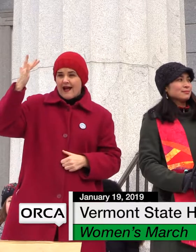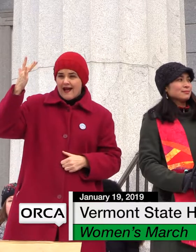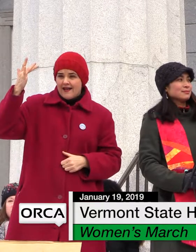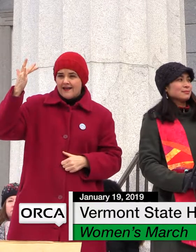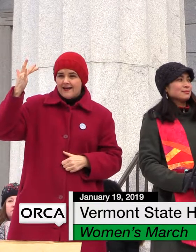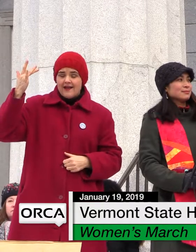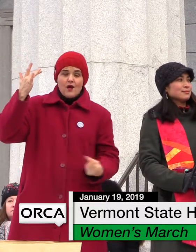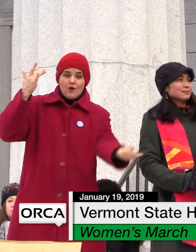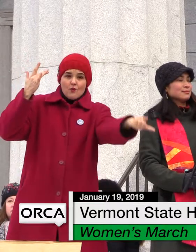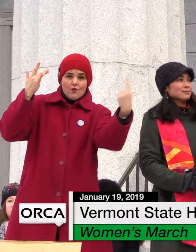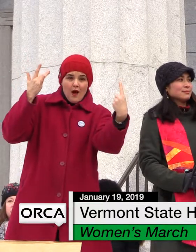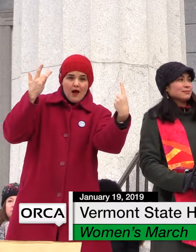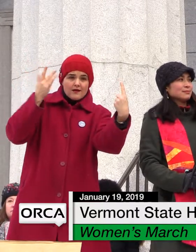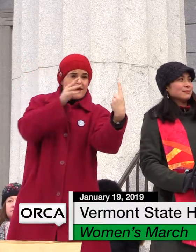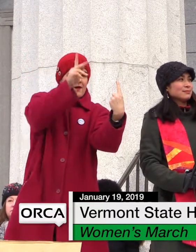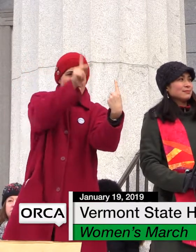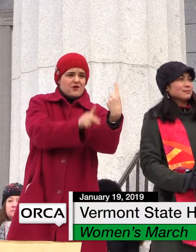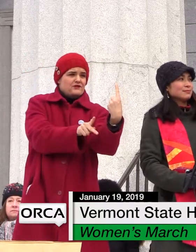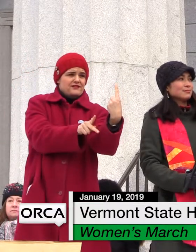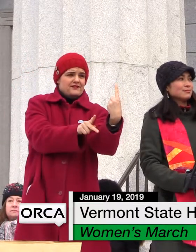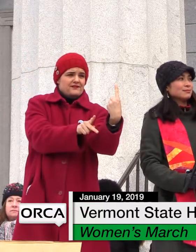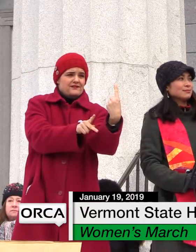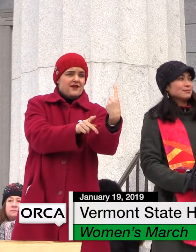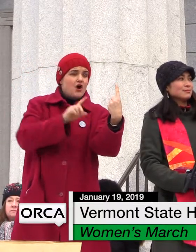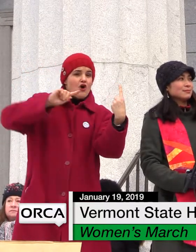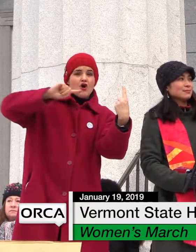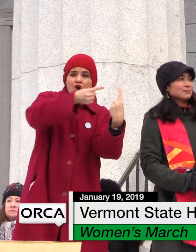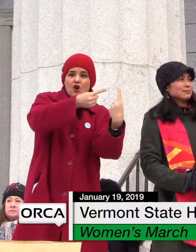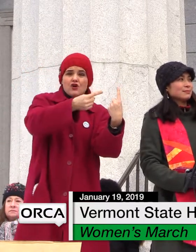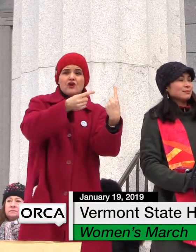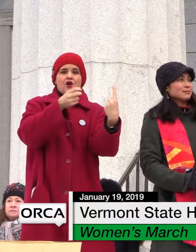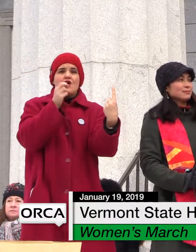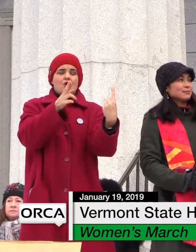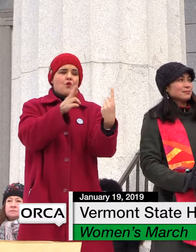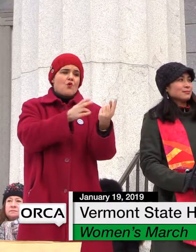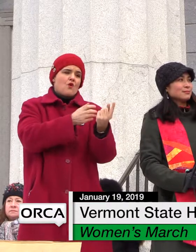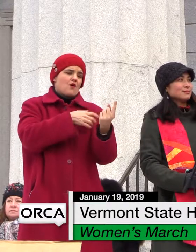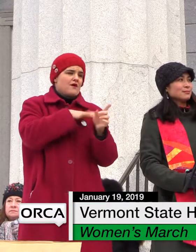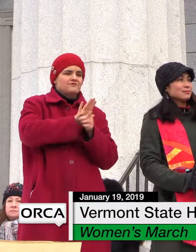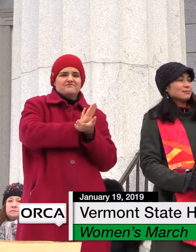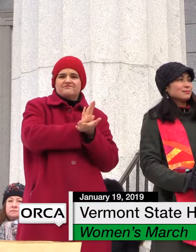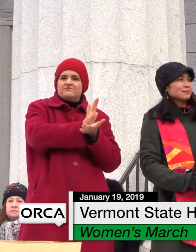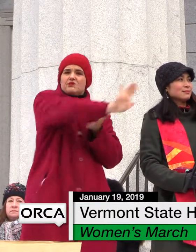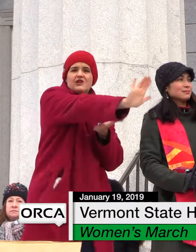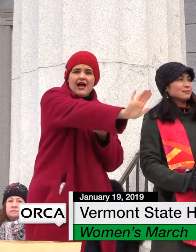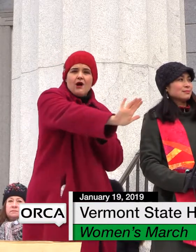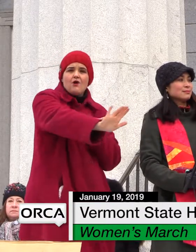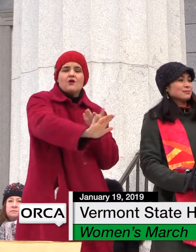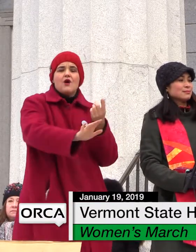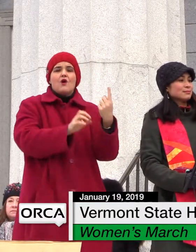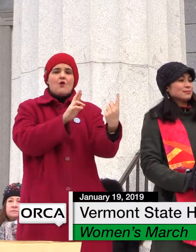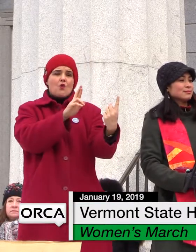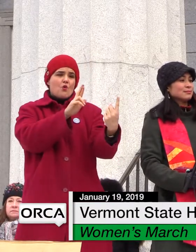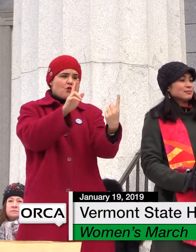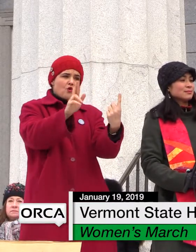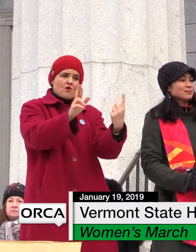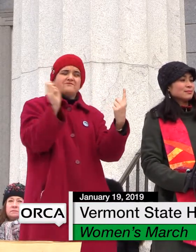one of us is victimized or colonized or